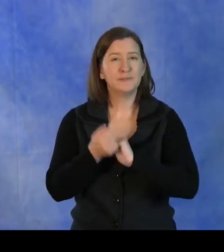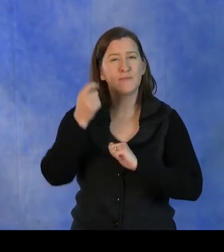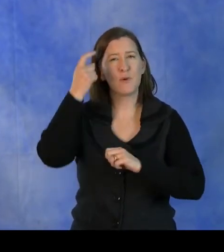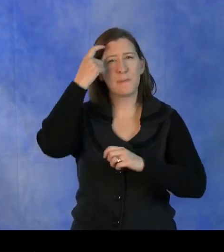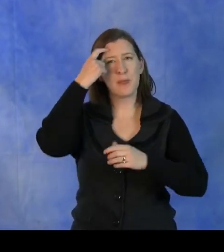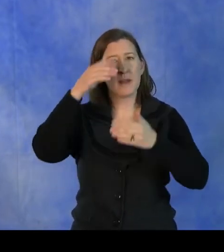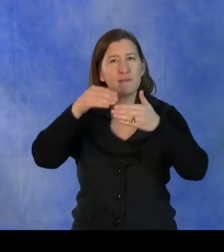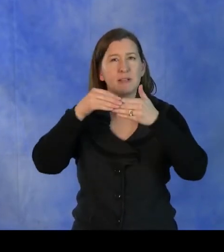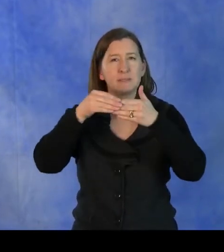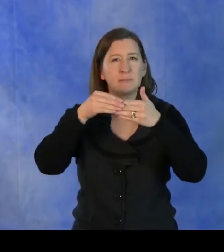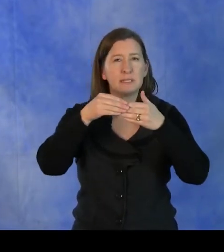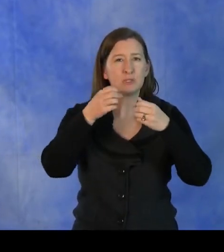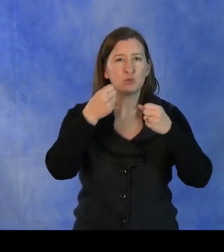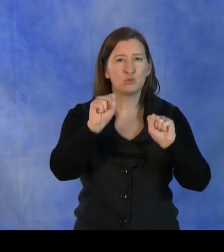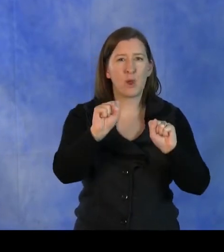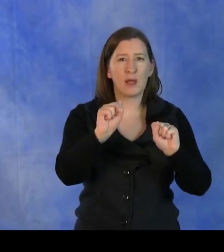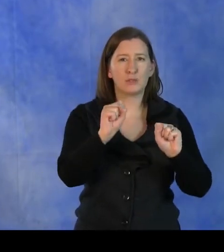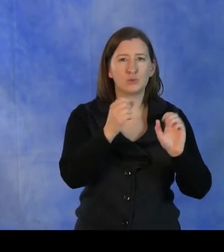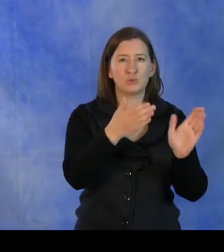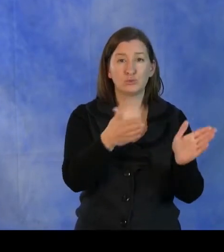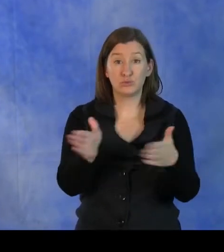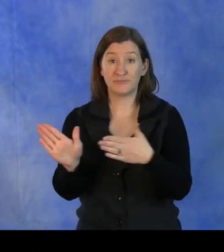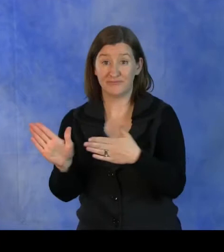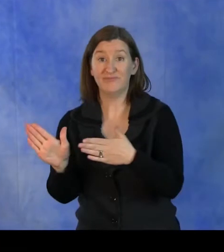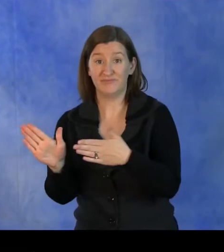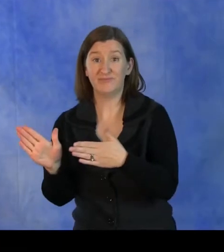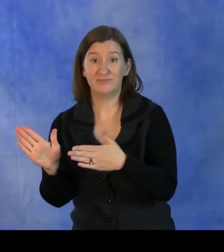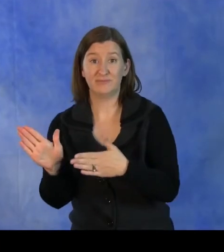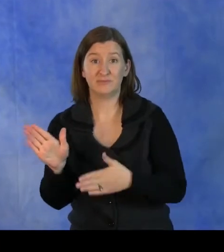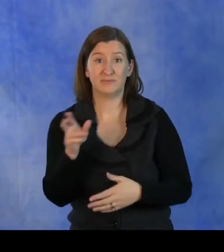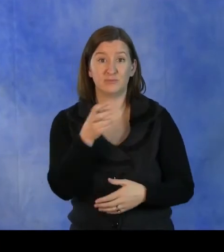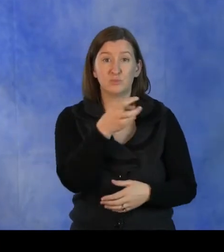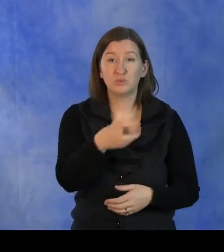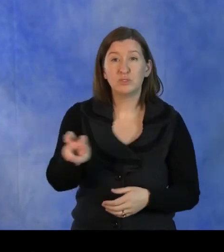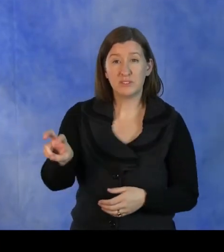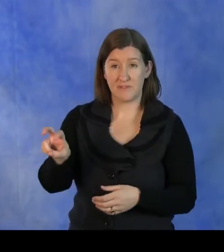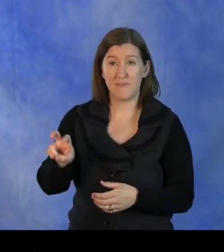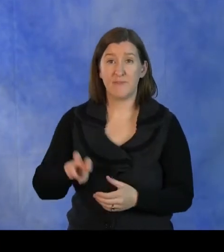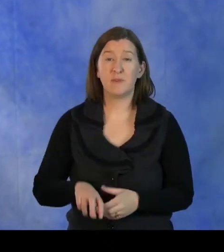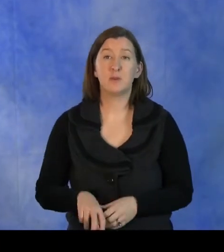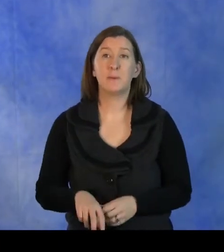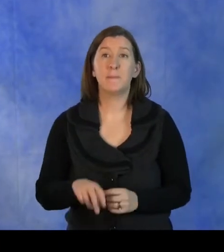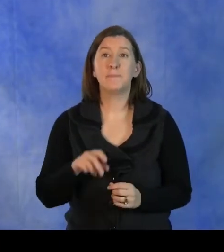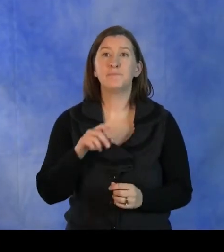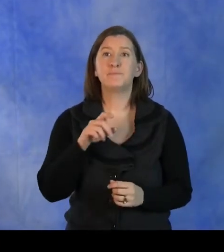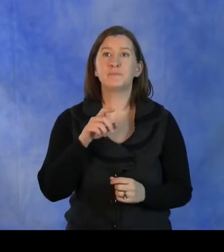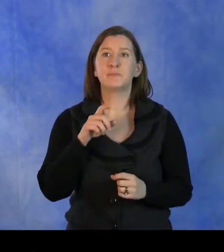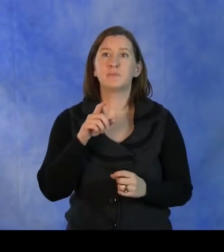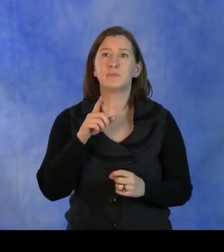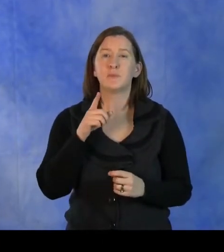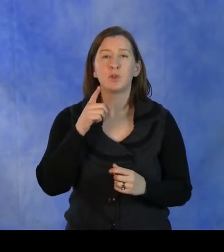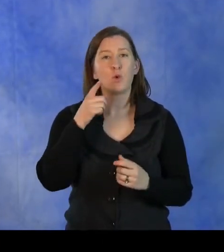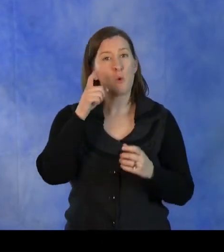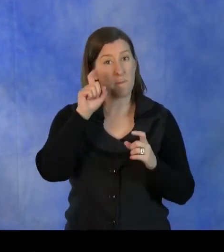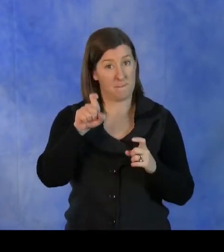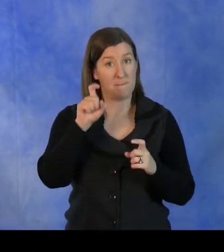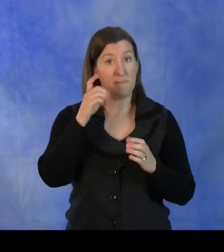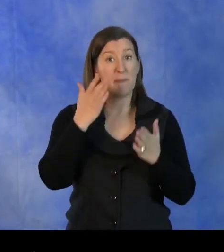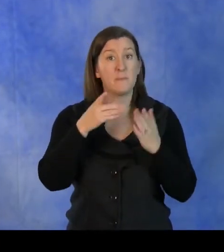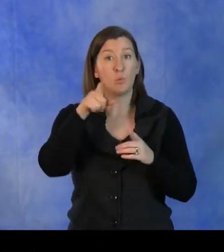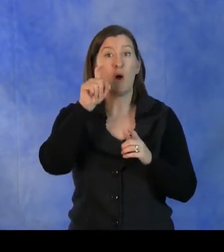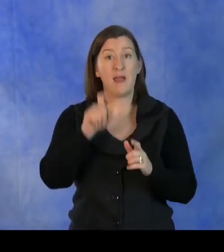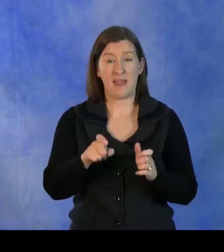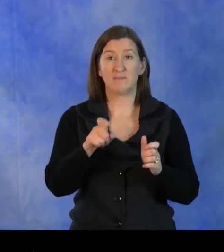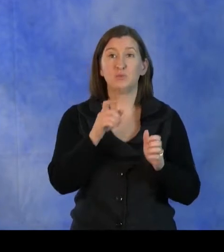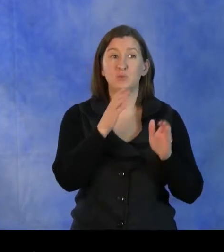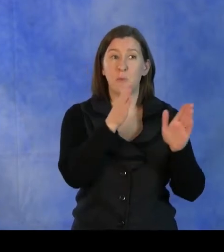Now, other accommodations for mental flexibility, switching topics or transitioning.